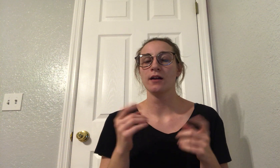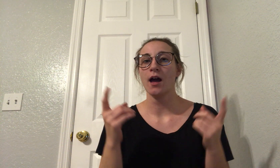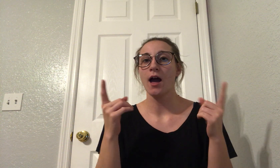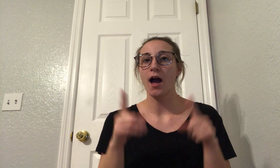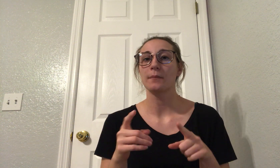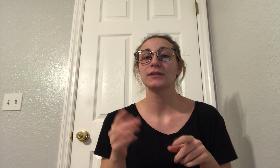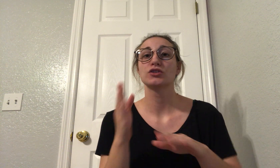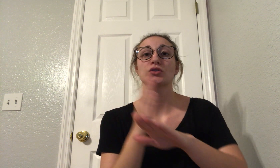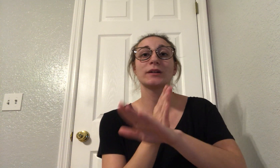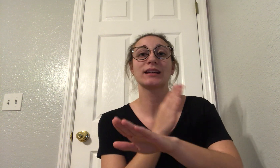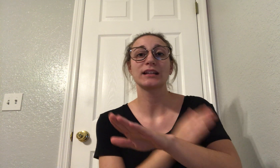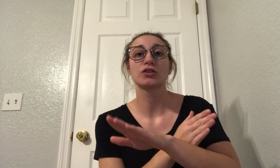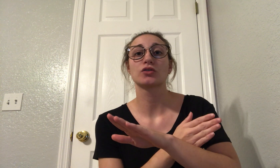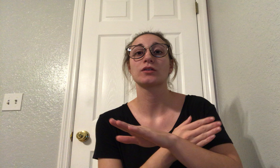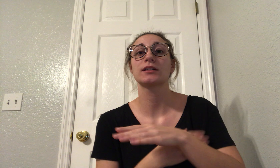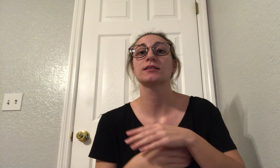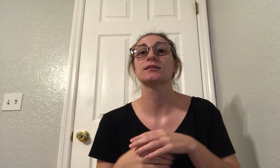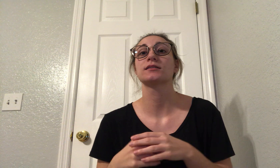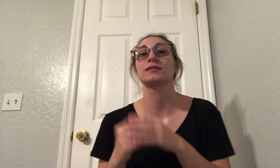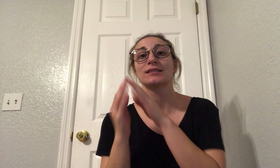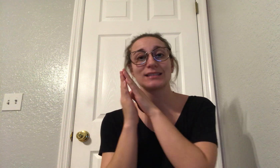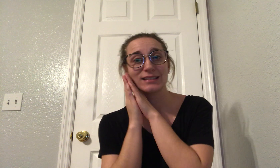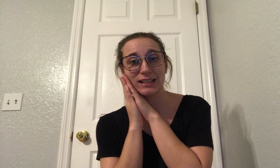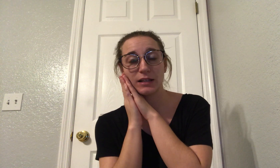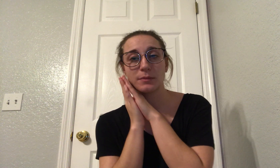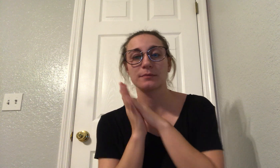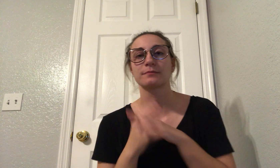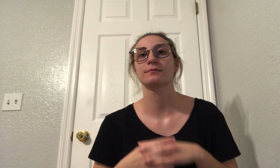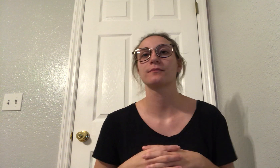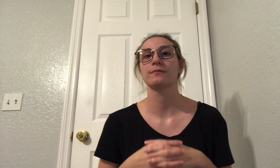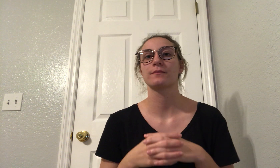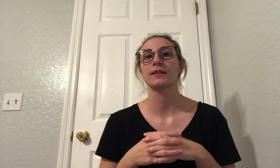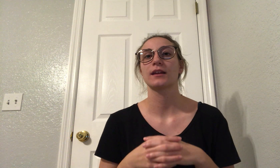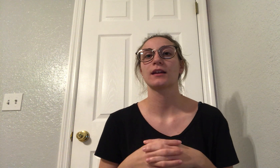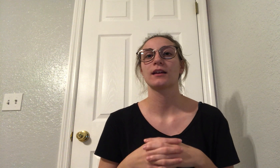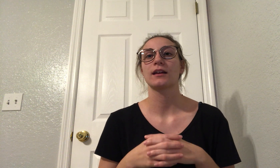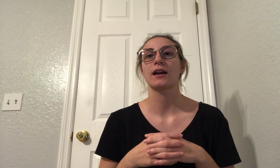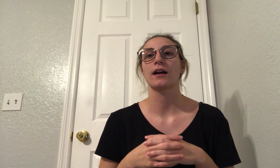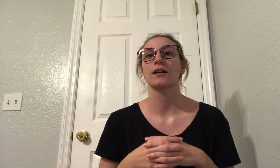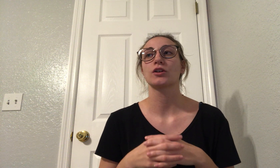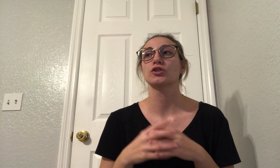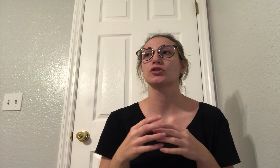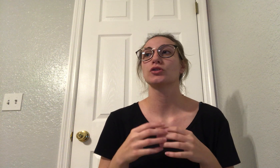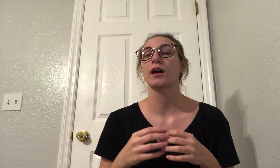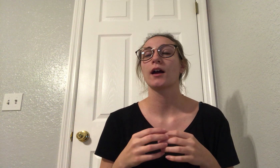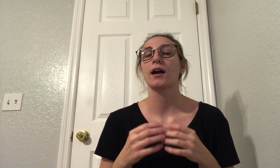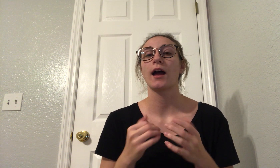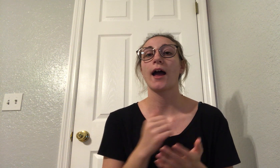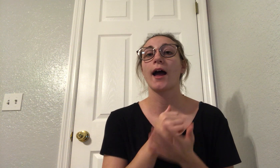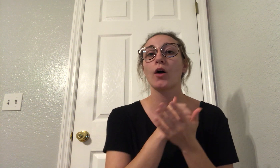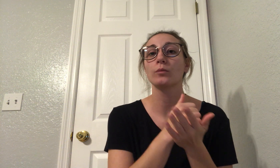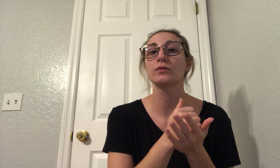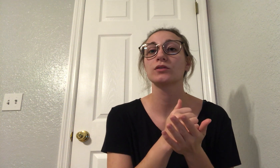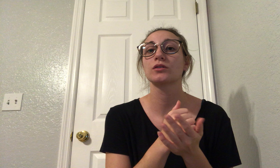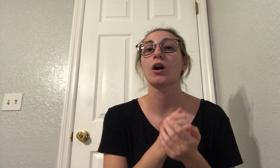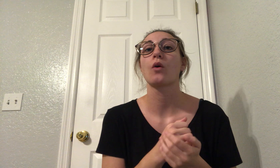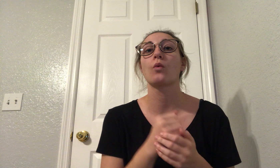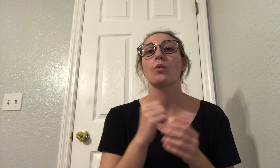night. And then there was a group that was given the opportunity to nap at their workplace, and then a control group. Simple takeaway.